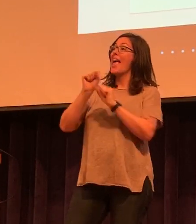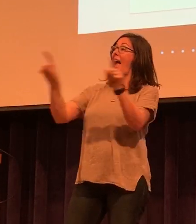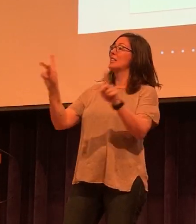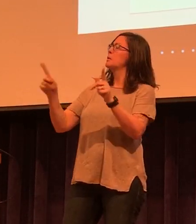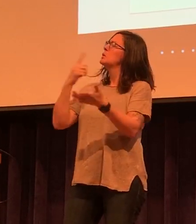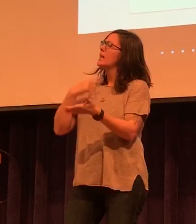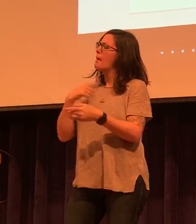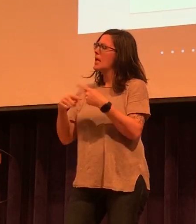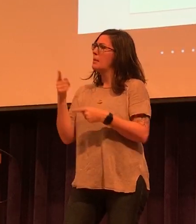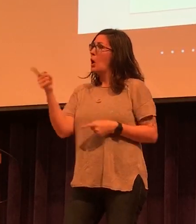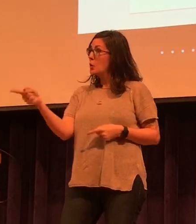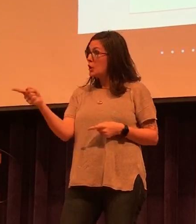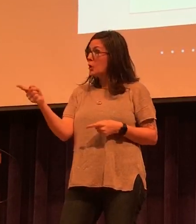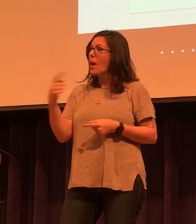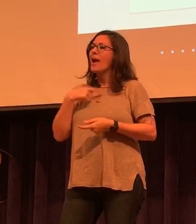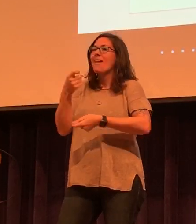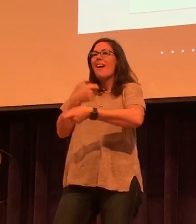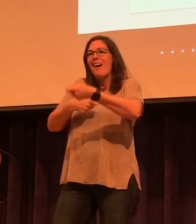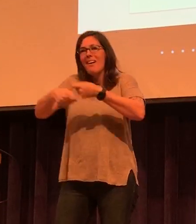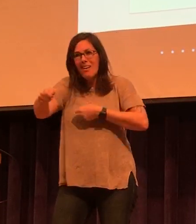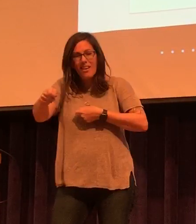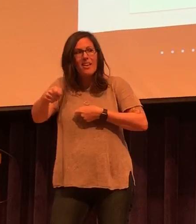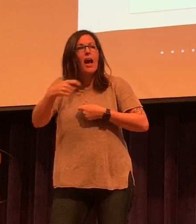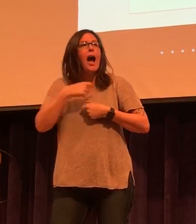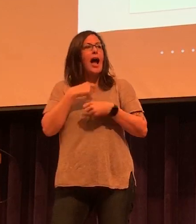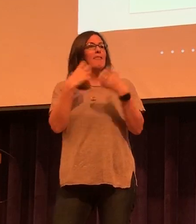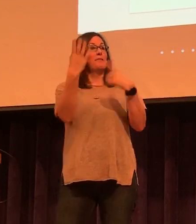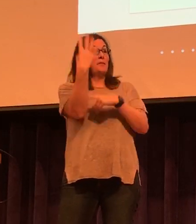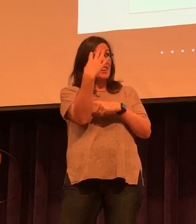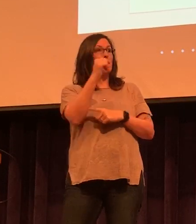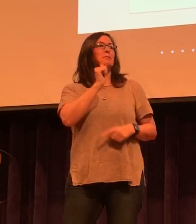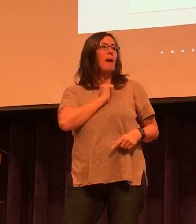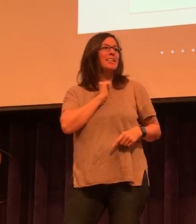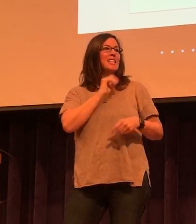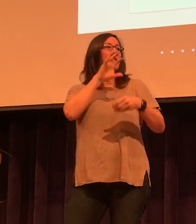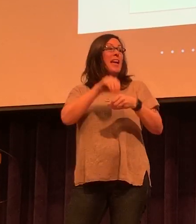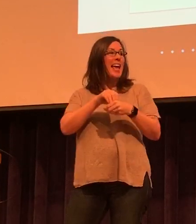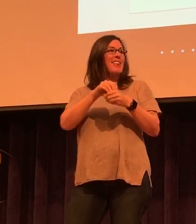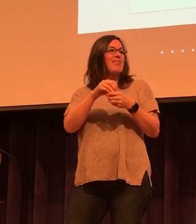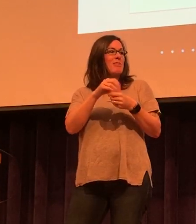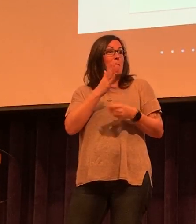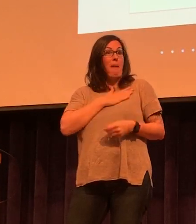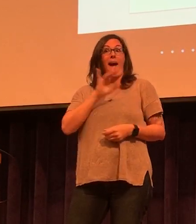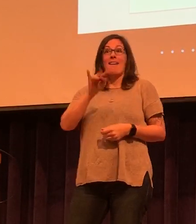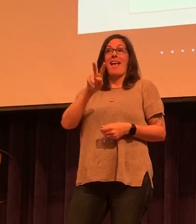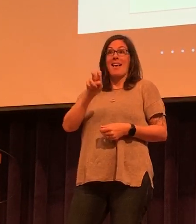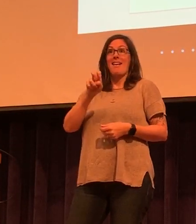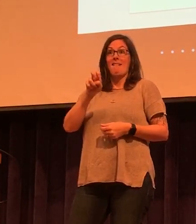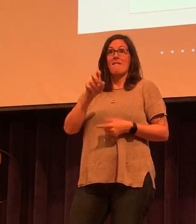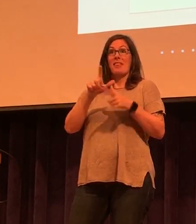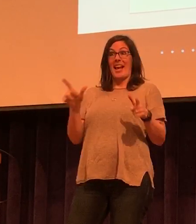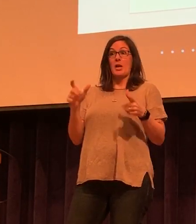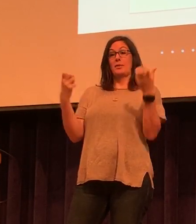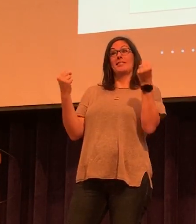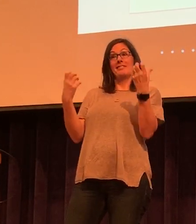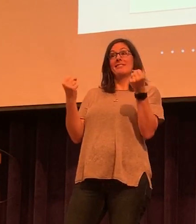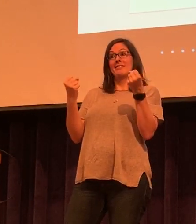I made a video of myself to include a bio, because I asked all respondents to include a bio of themselves. So I started out